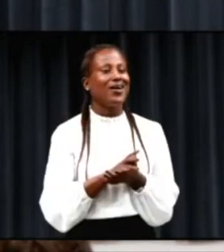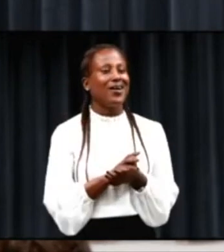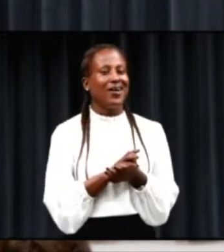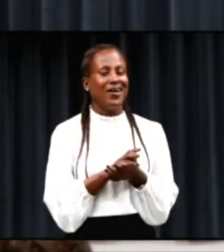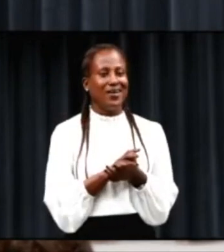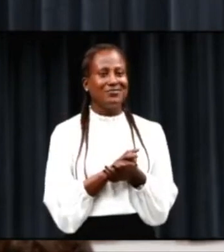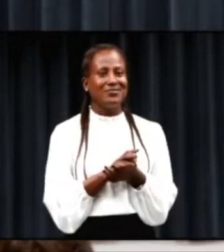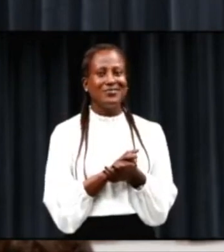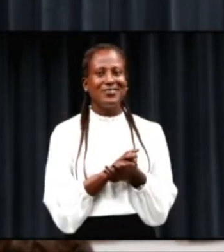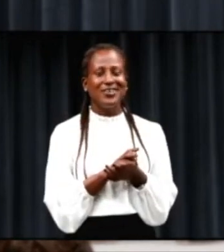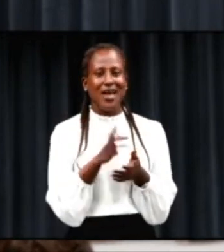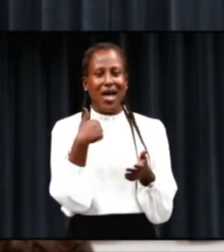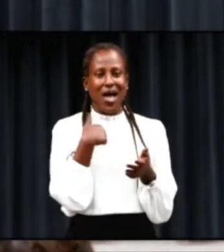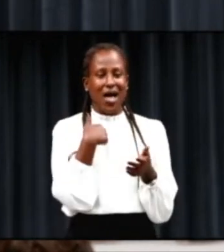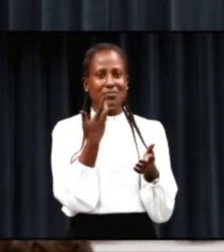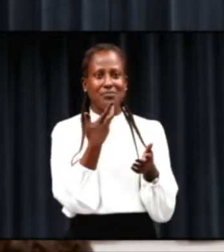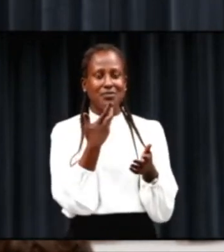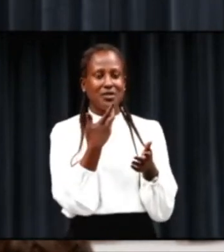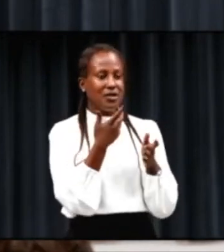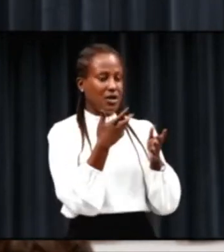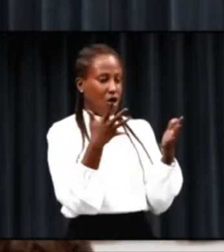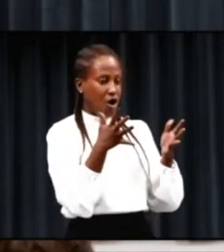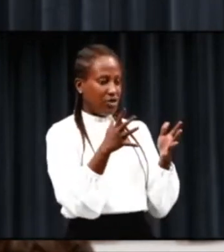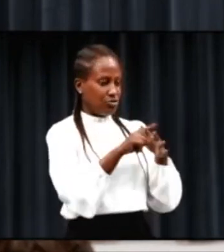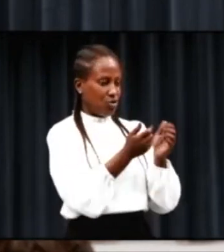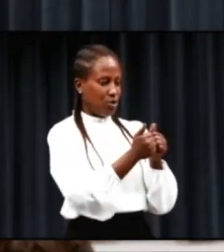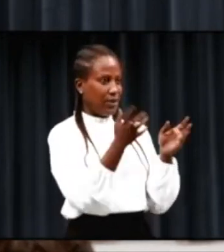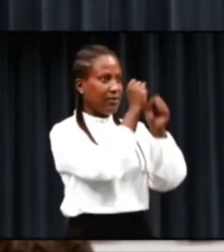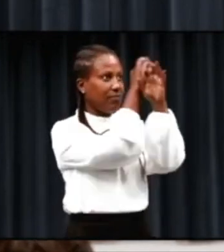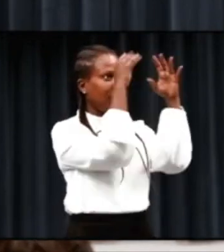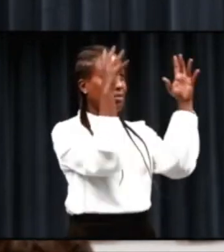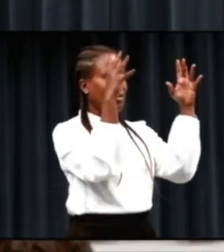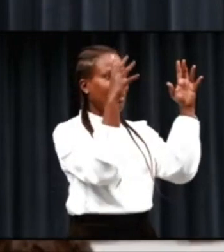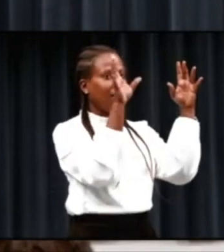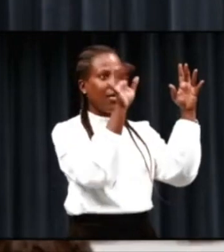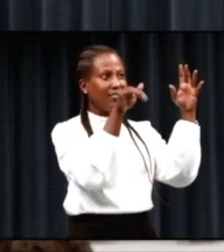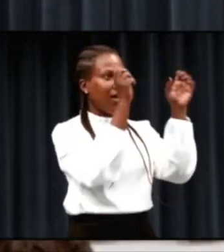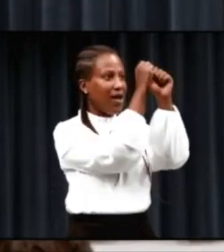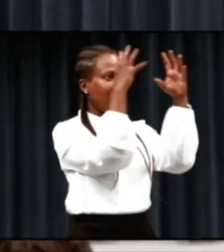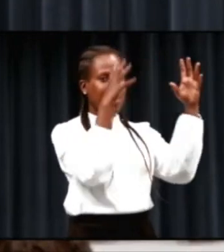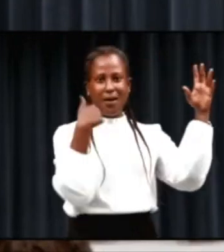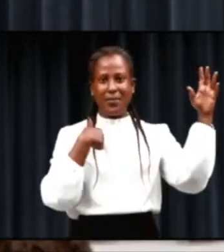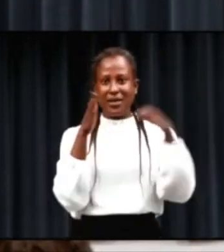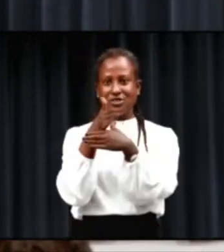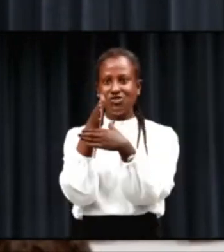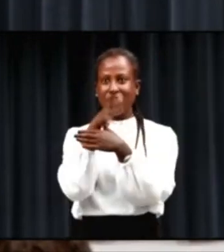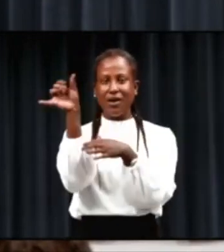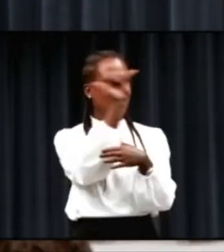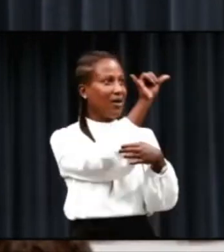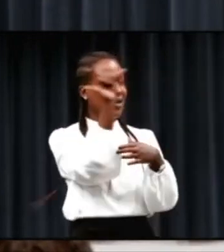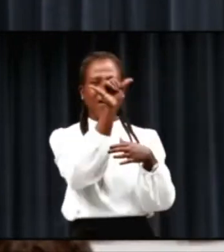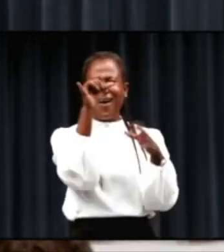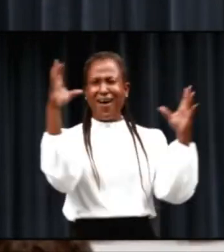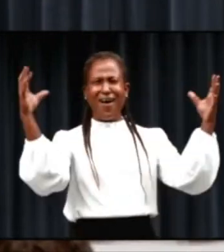building off of the vision and working with a leadership team where we share the same vision for this county.